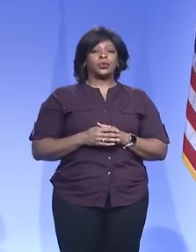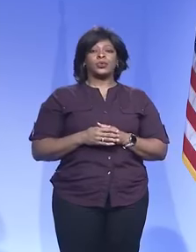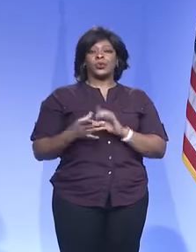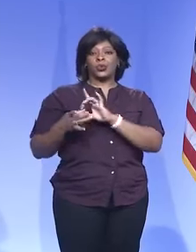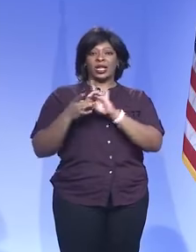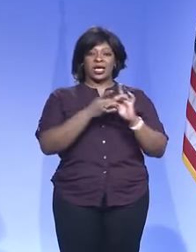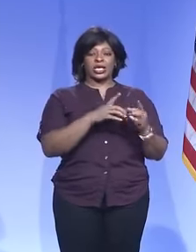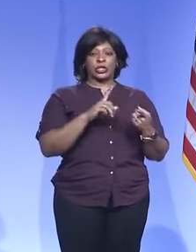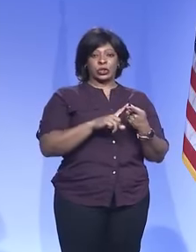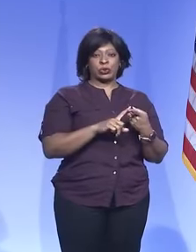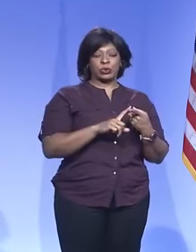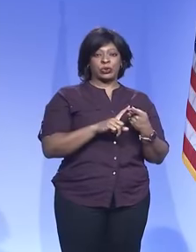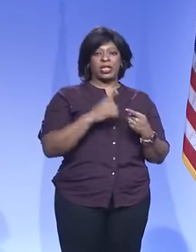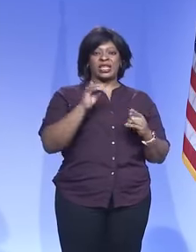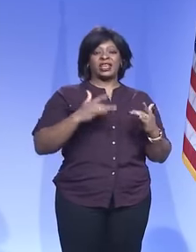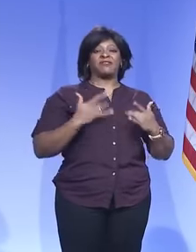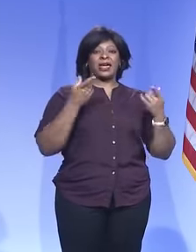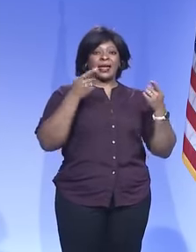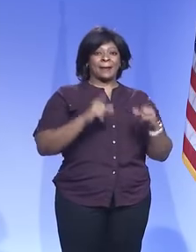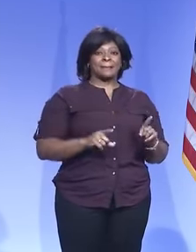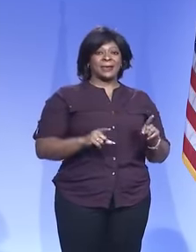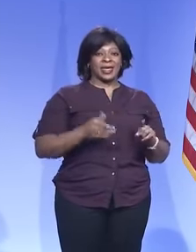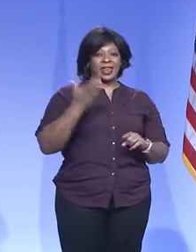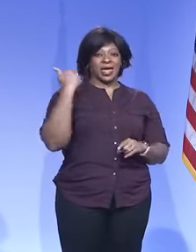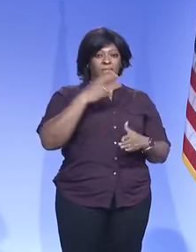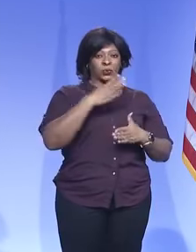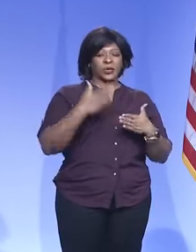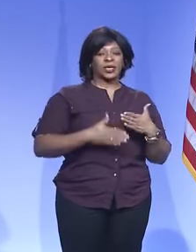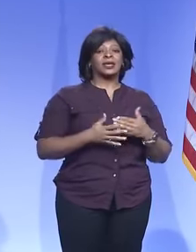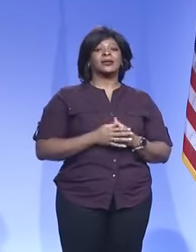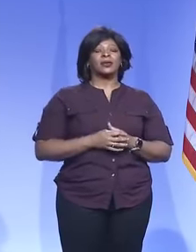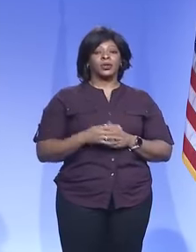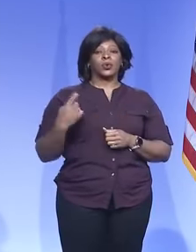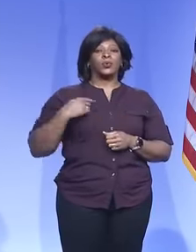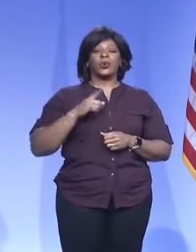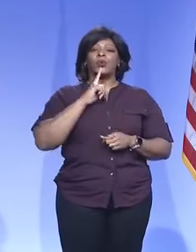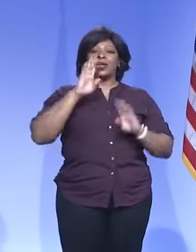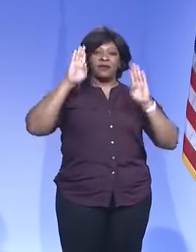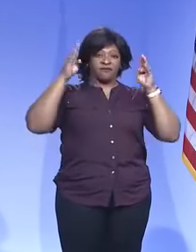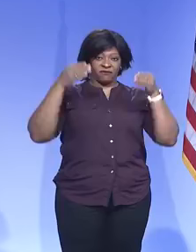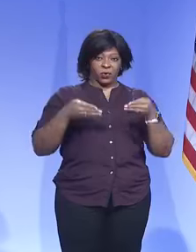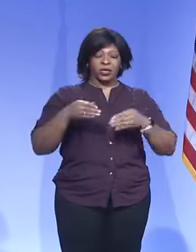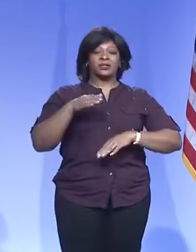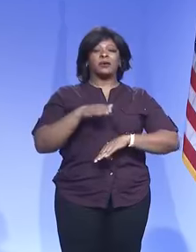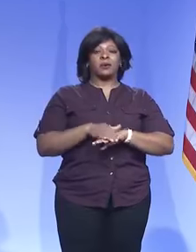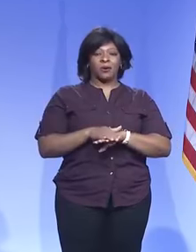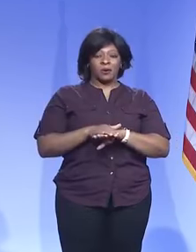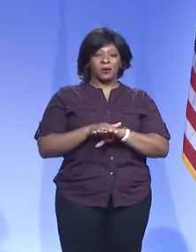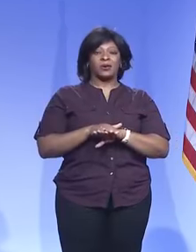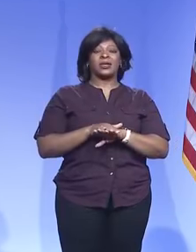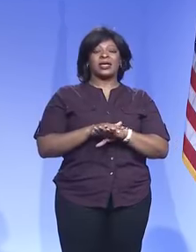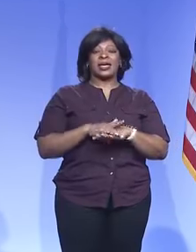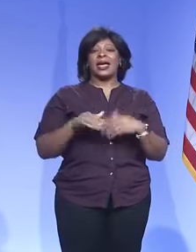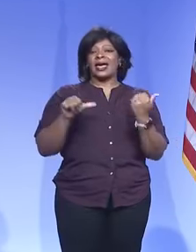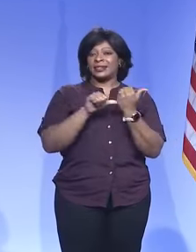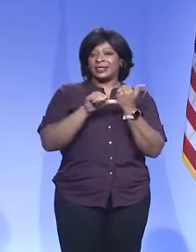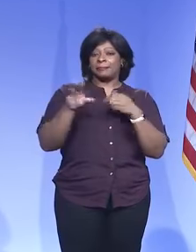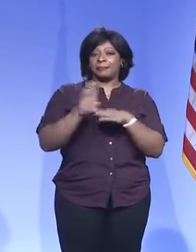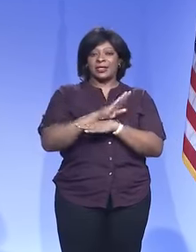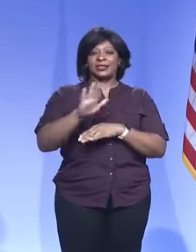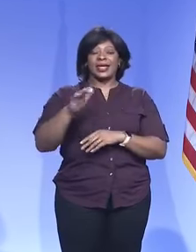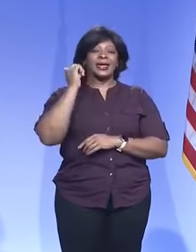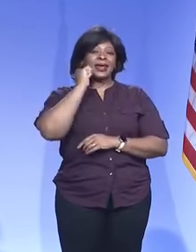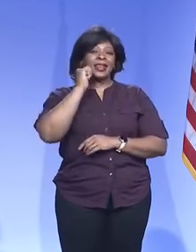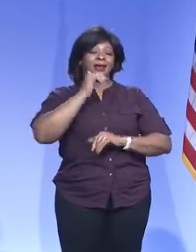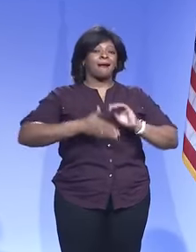relative to the event that happened this weekend. We really focus on assisting businesses in their